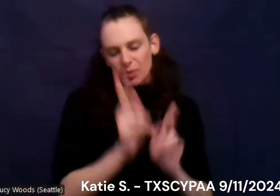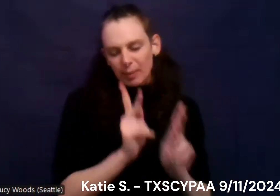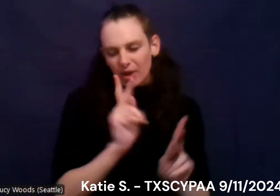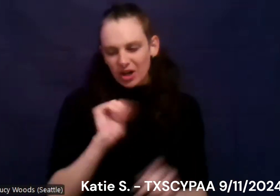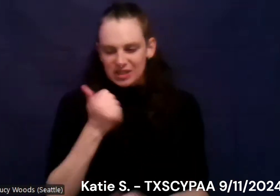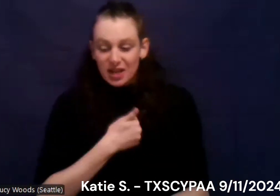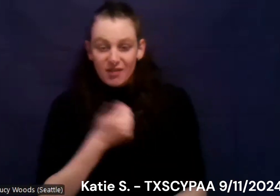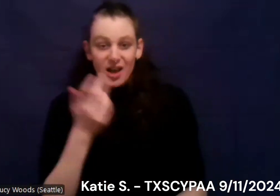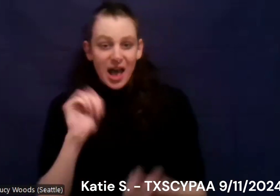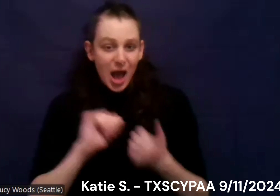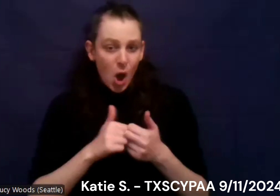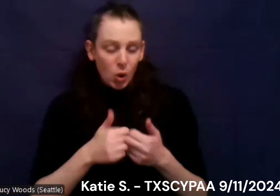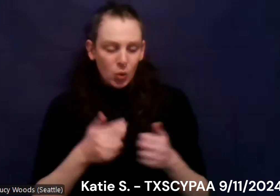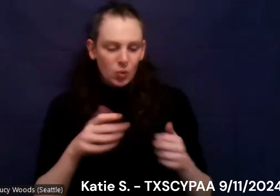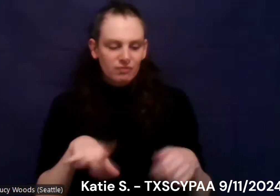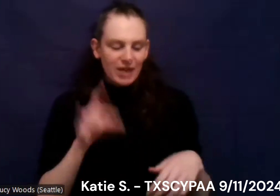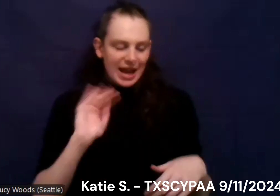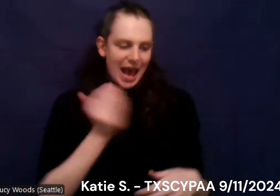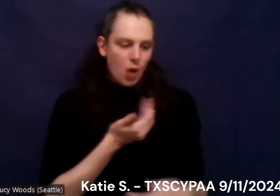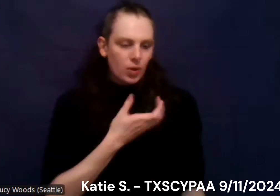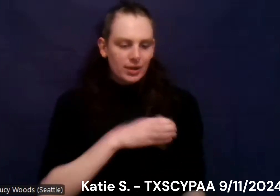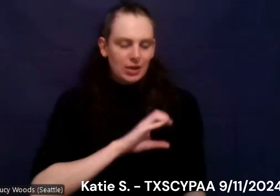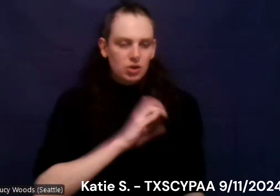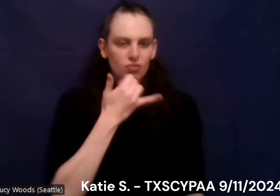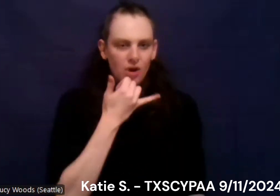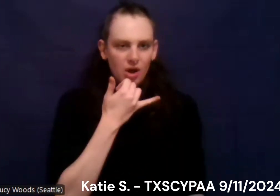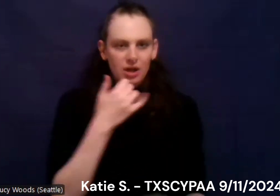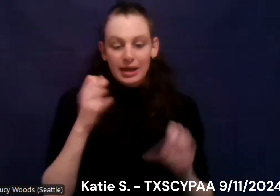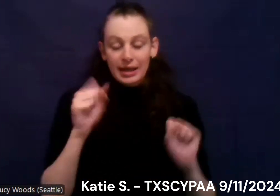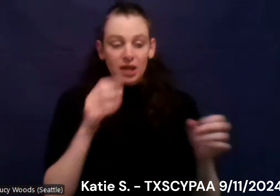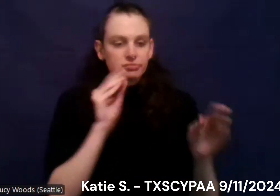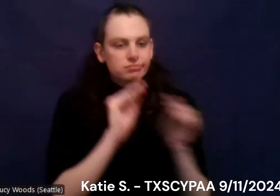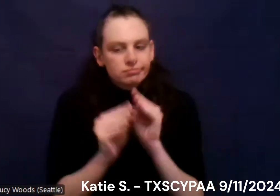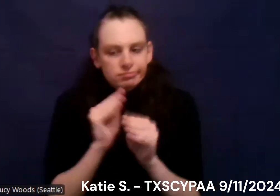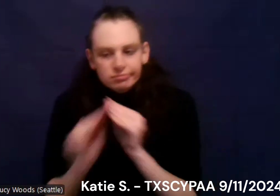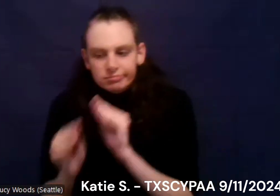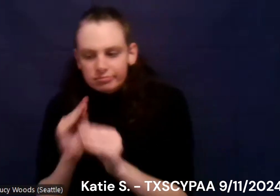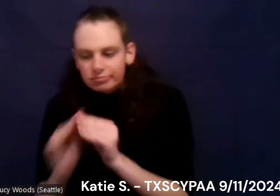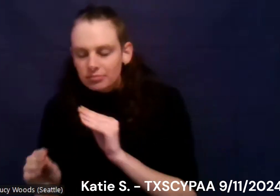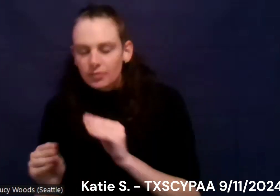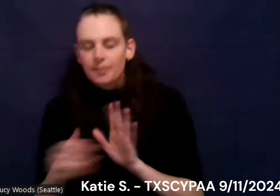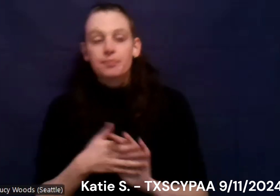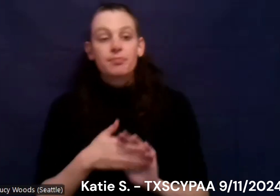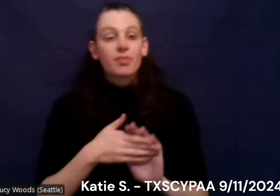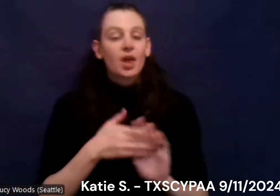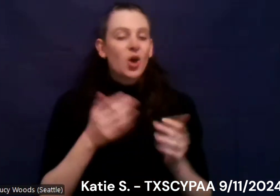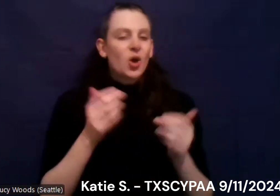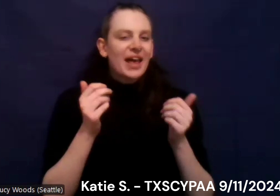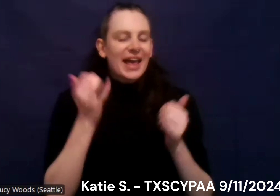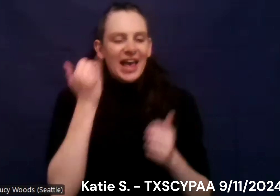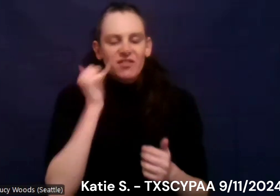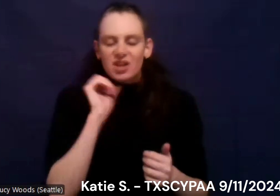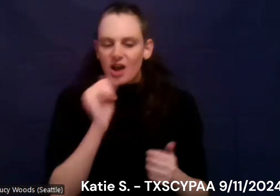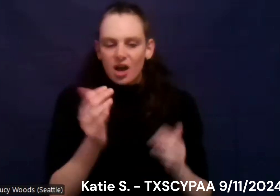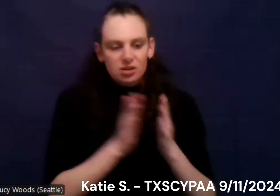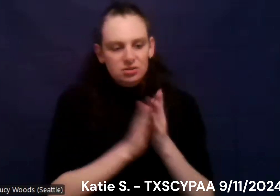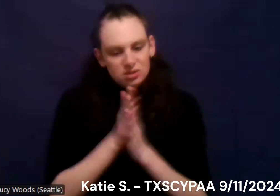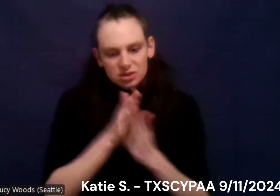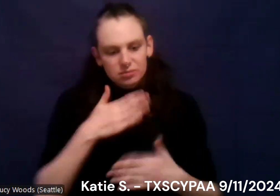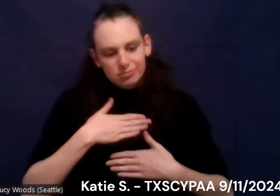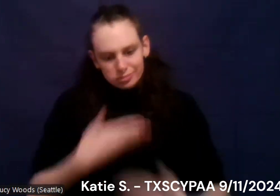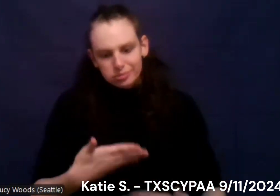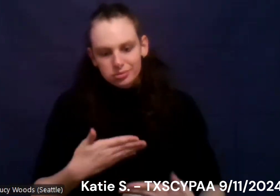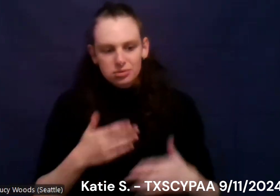are, we can move towards their correction. Without a willing and persistent effort to do this, there can be little sobriety or contentment for